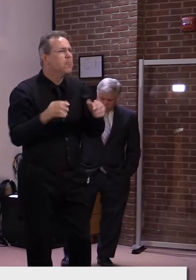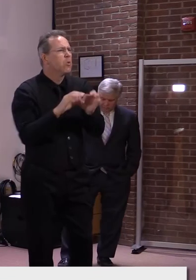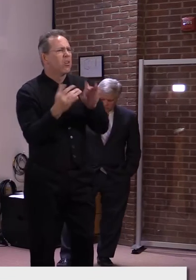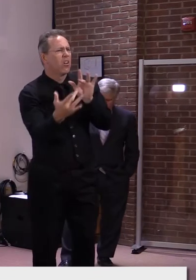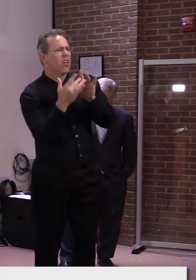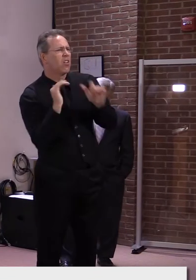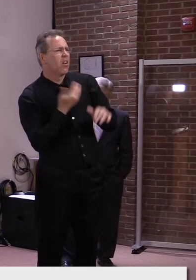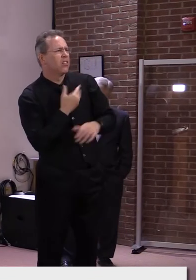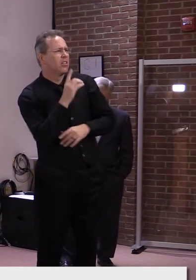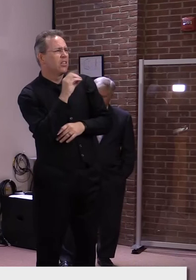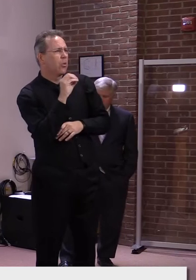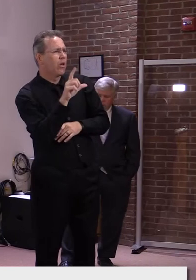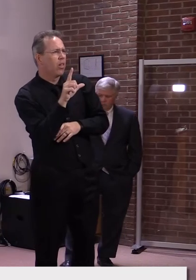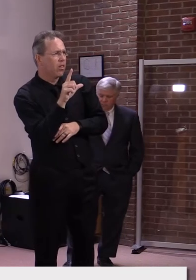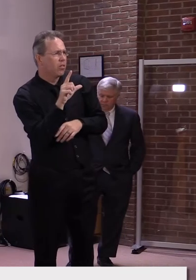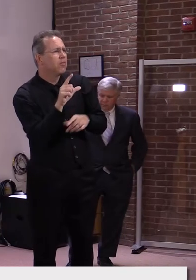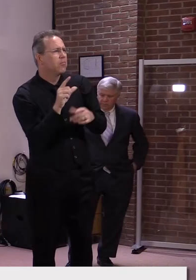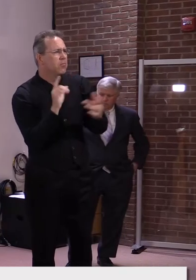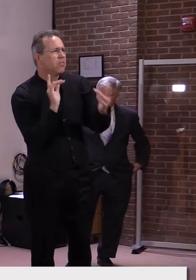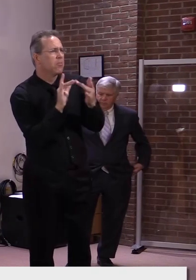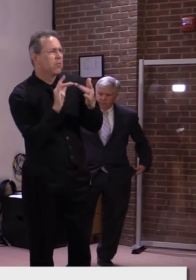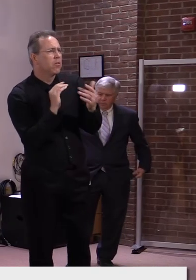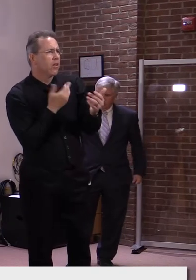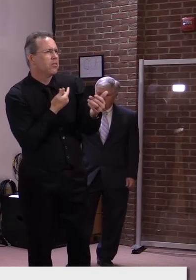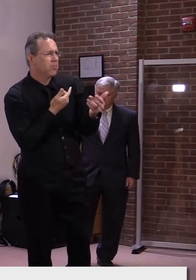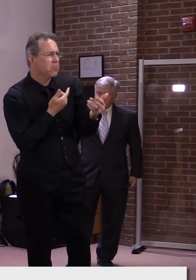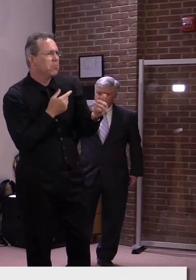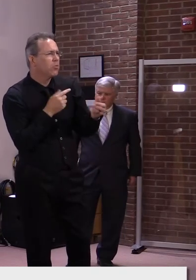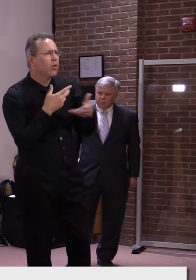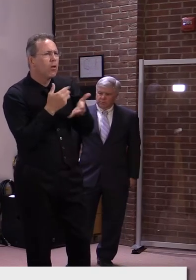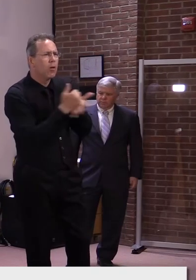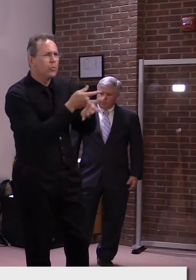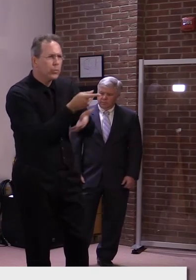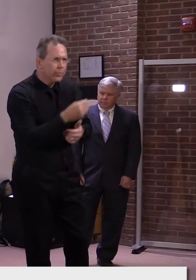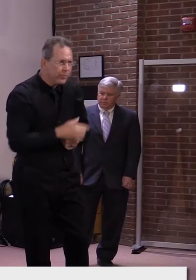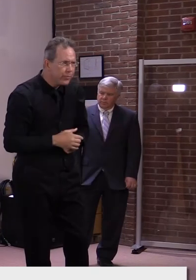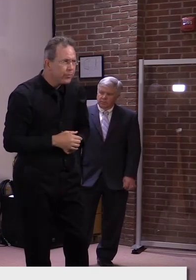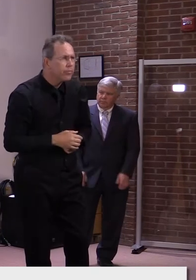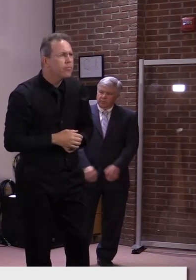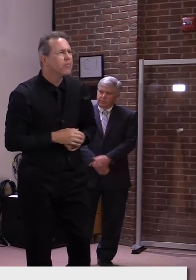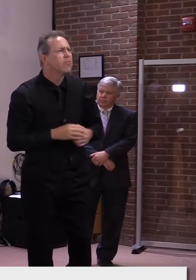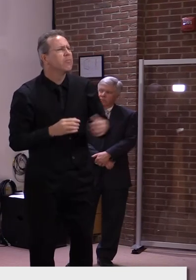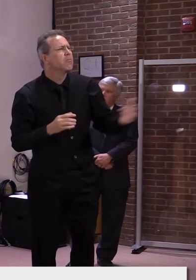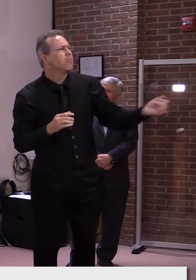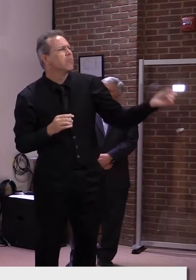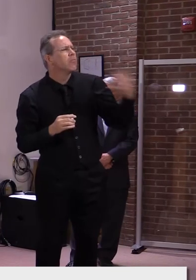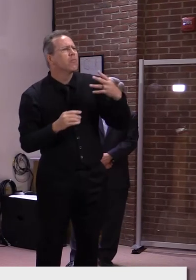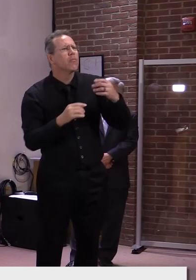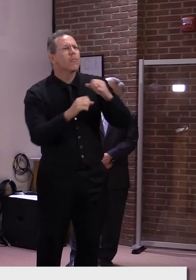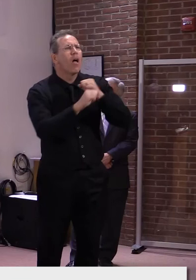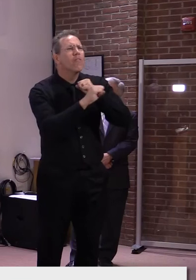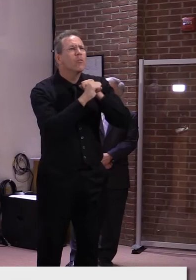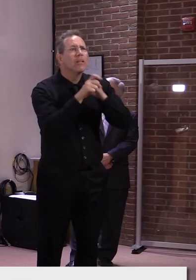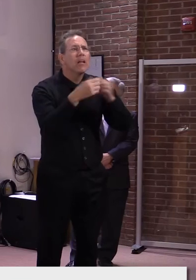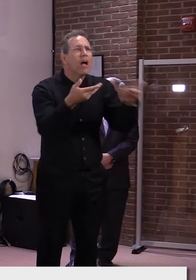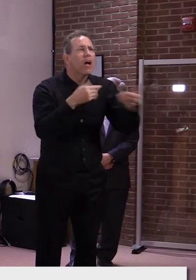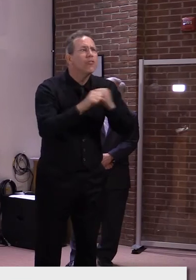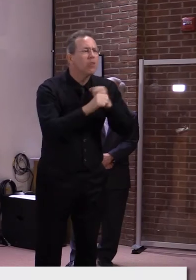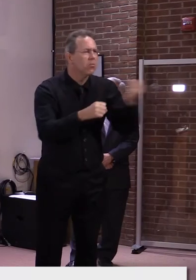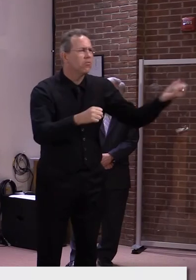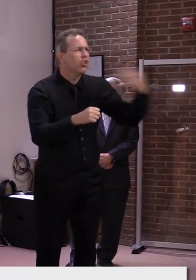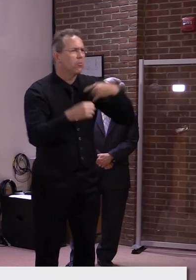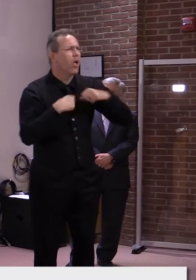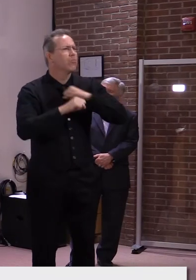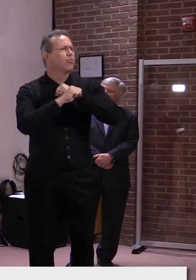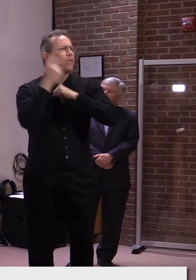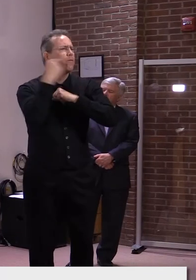Division and get your positions posted on Vermont JobLink. That right now is the hub we're